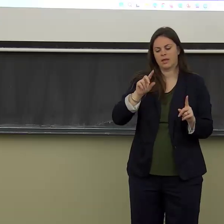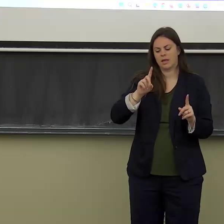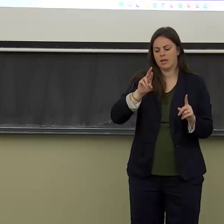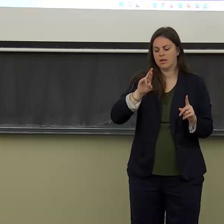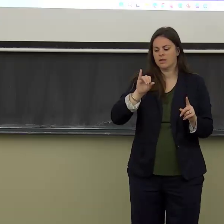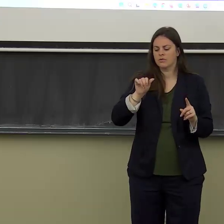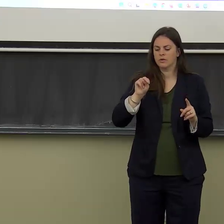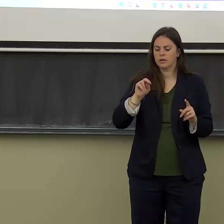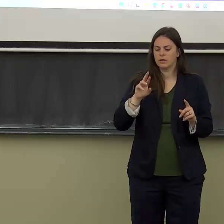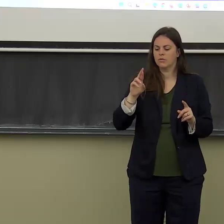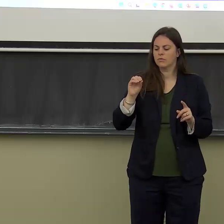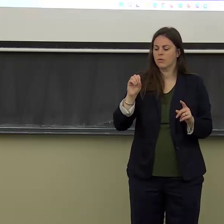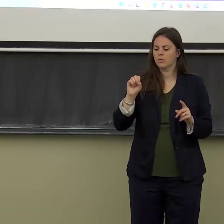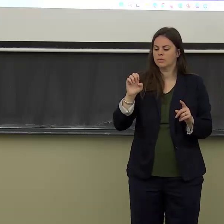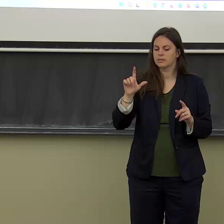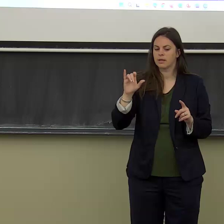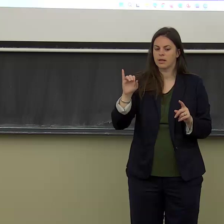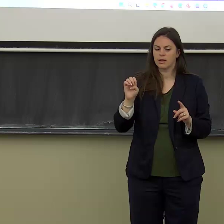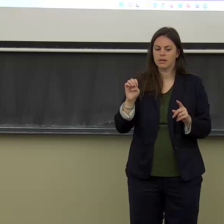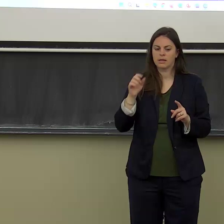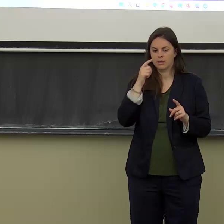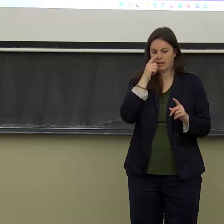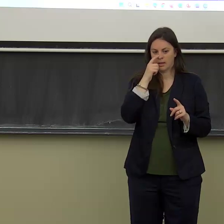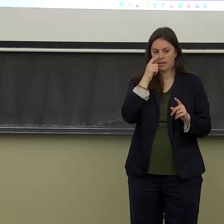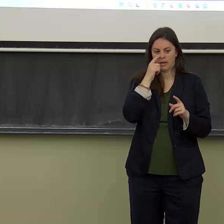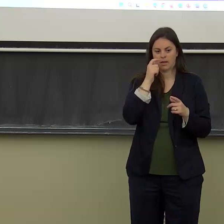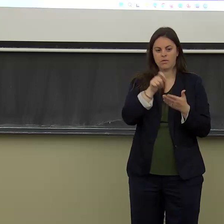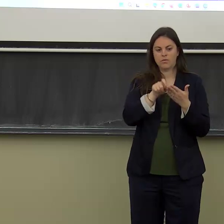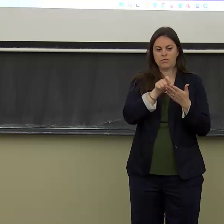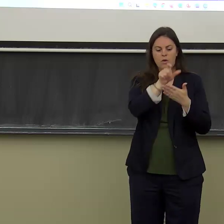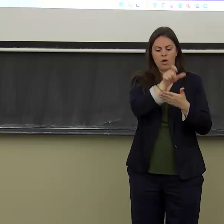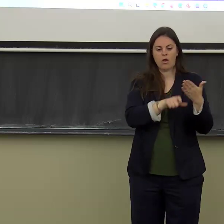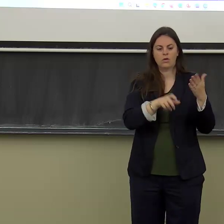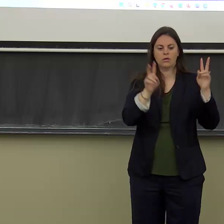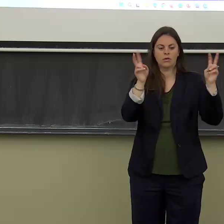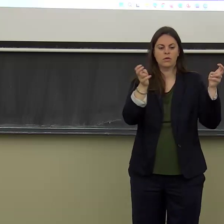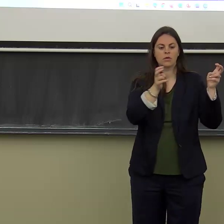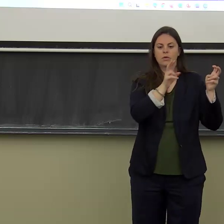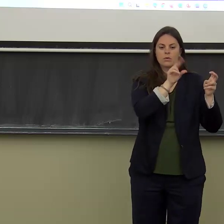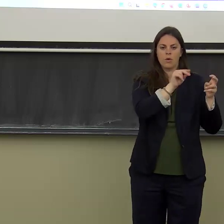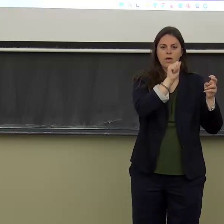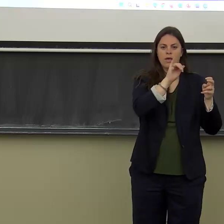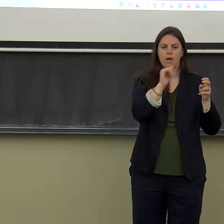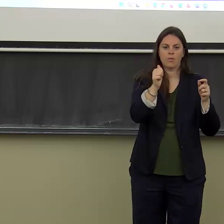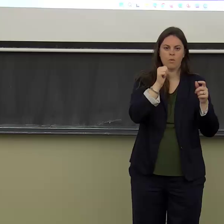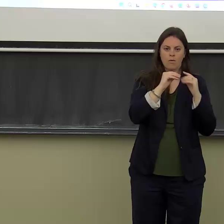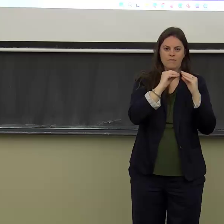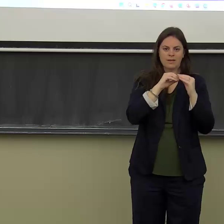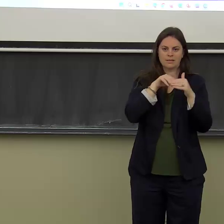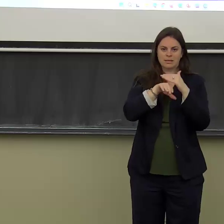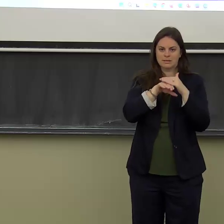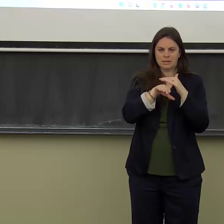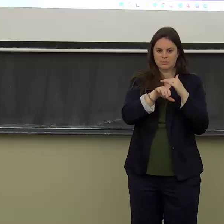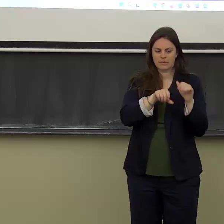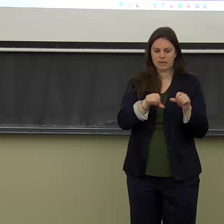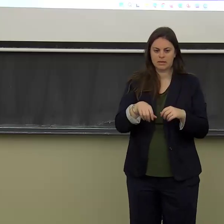a article called "No, AI Will Not Fix Accessibility." And one of the key points,